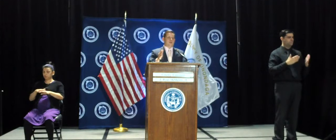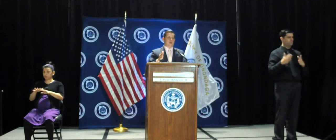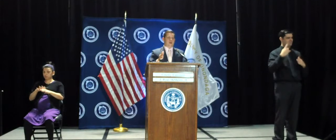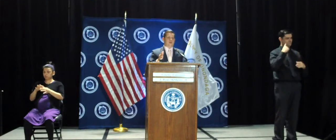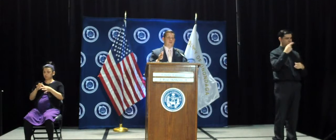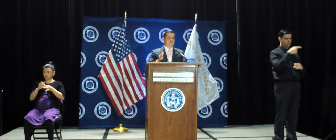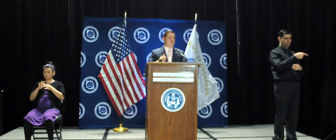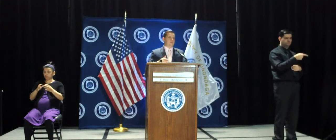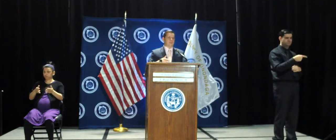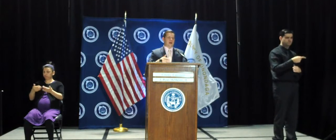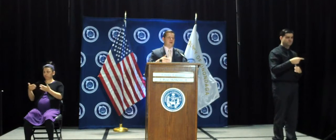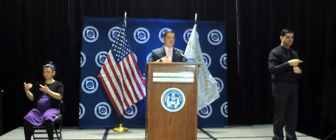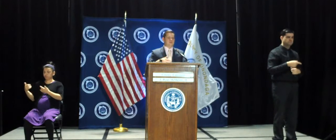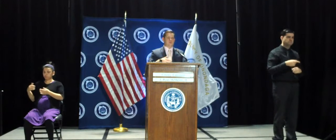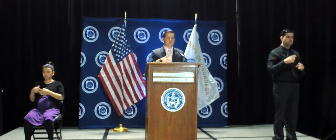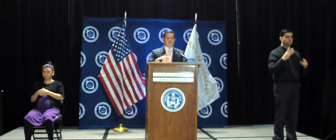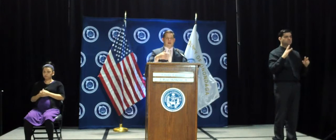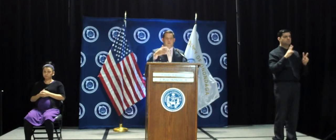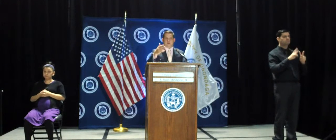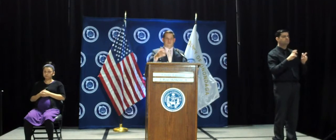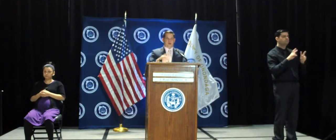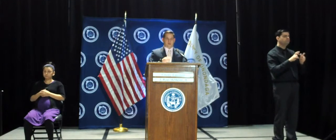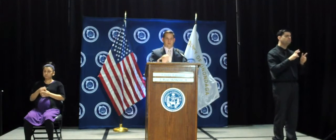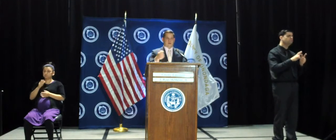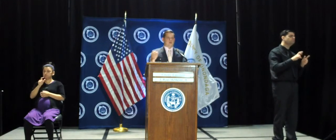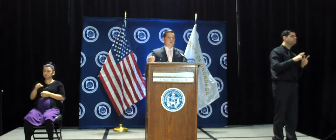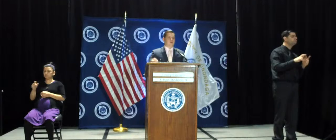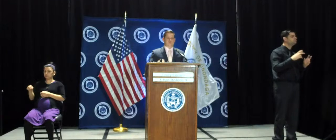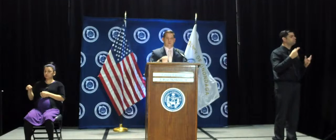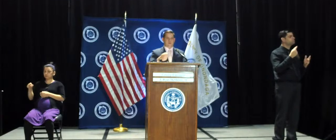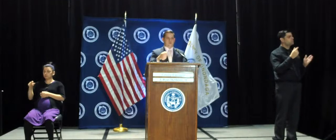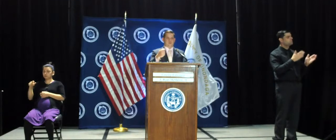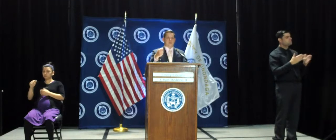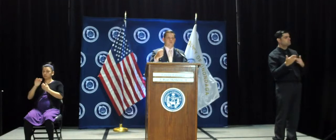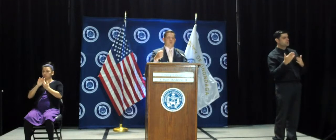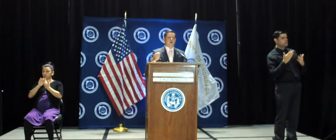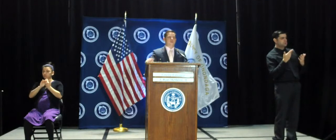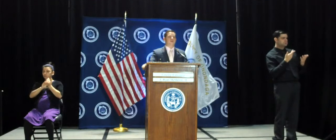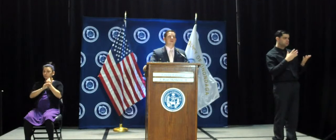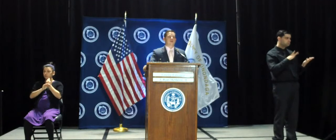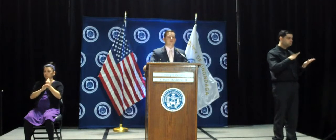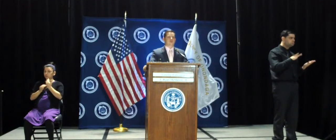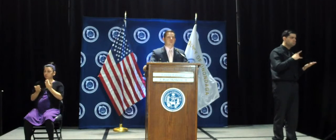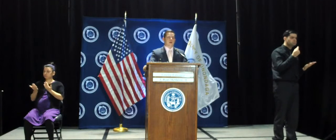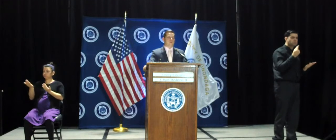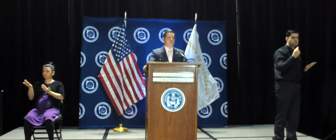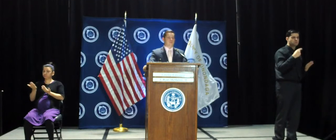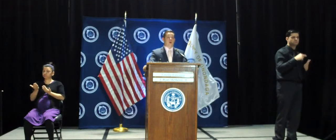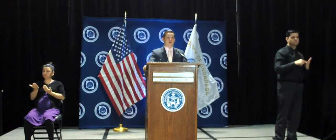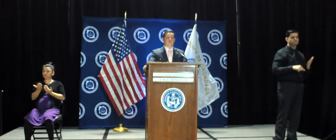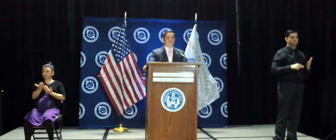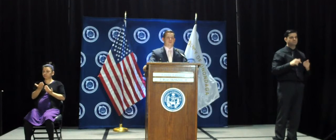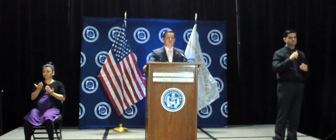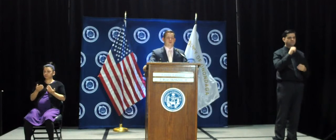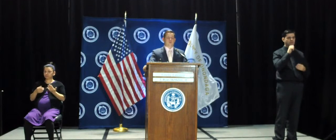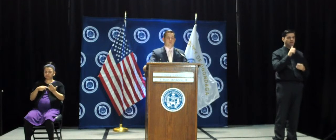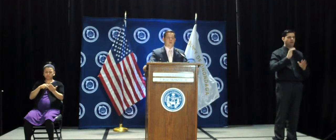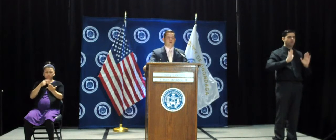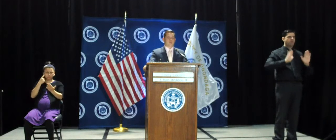be this will not be a fire sale. Give us your best price. Price will be part